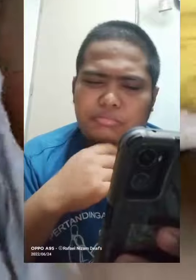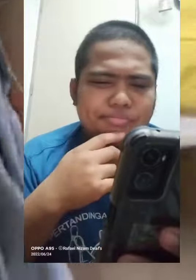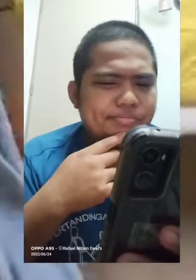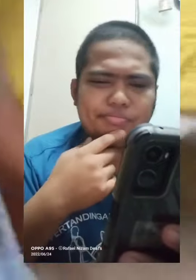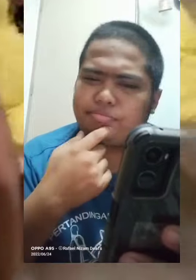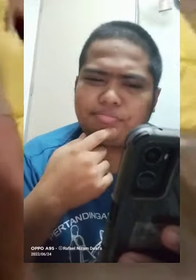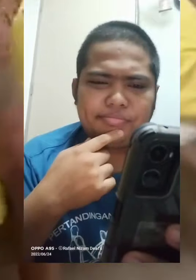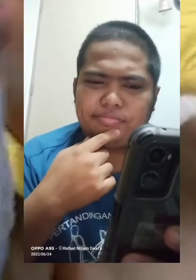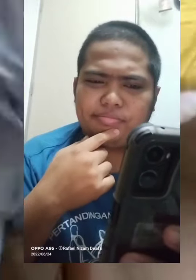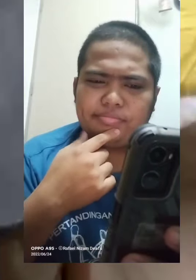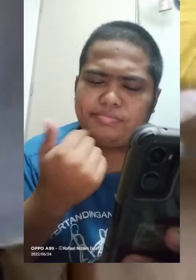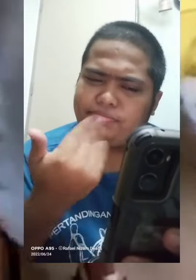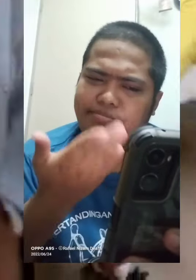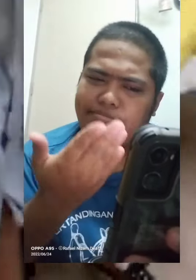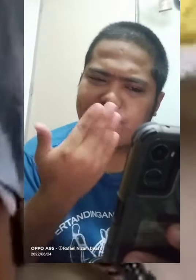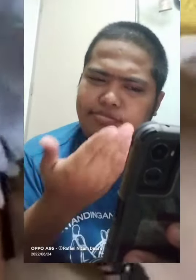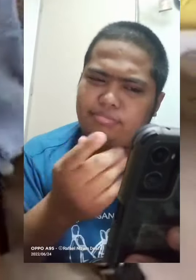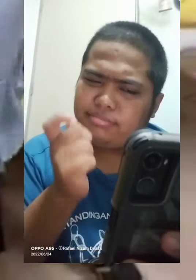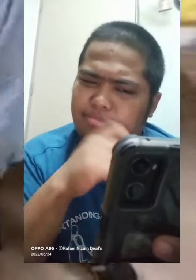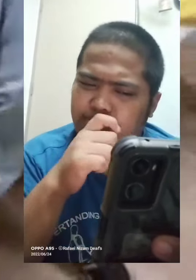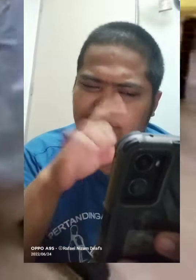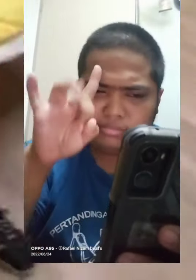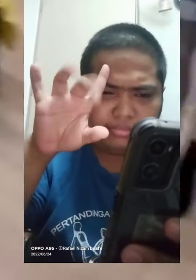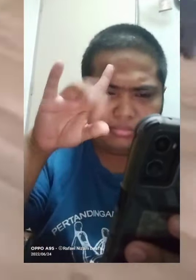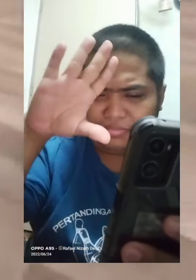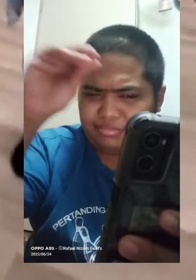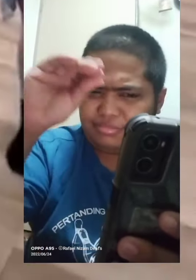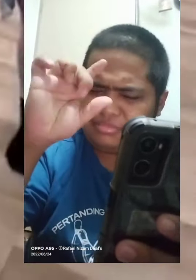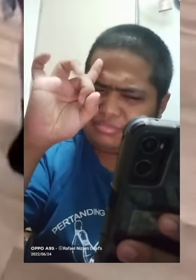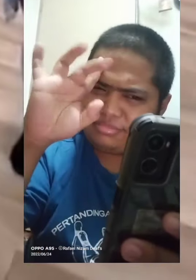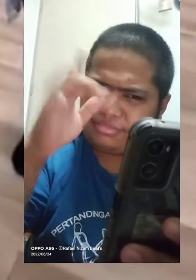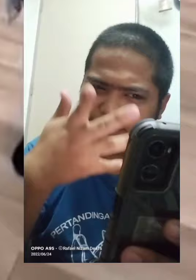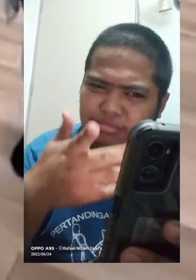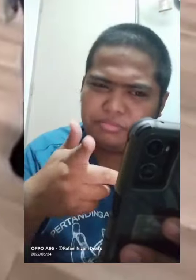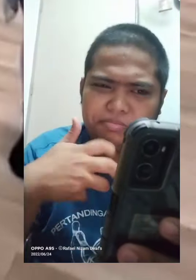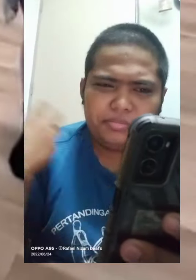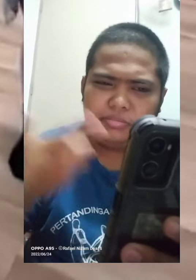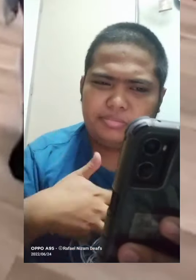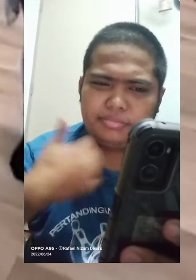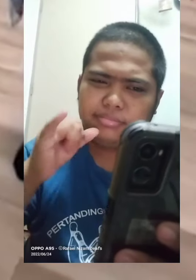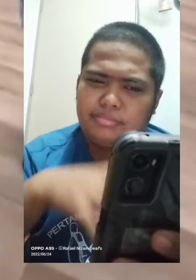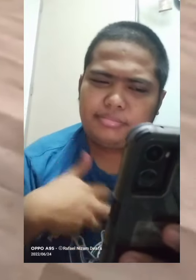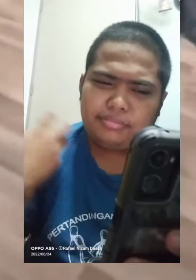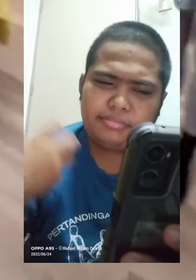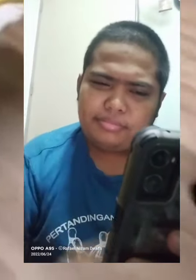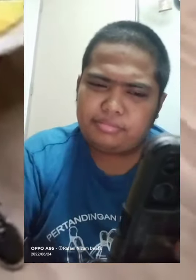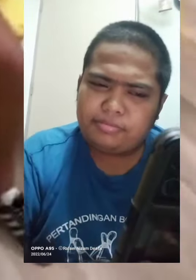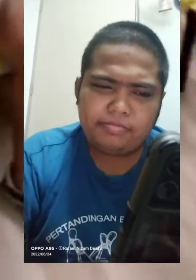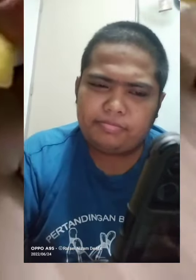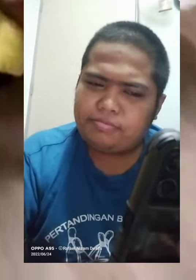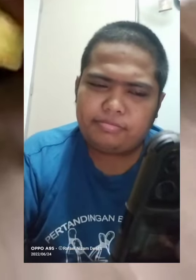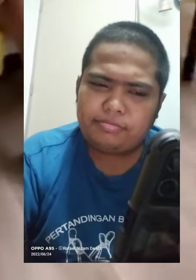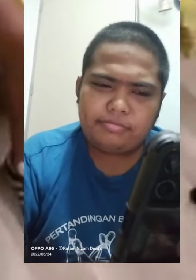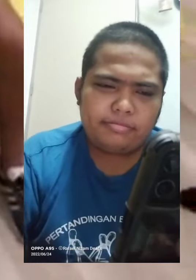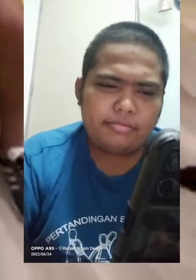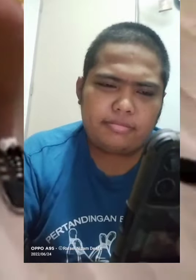look? Maybe outside with your friend. Why you bring your friend to have something in the kitchen? I'll join you in just a few minutes. You want to be in